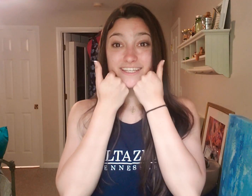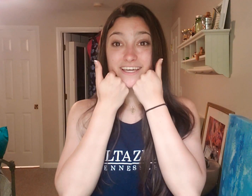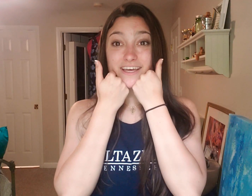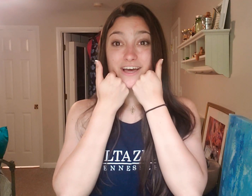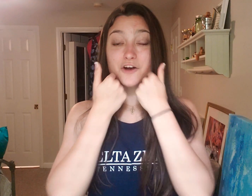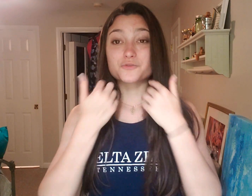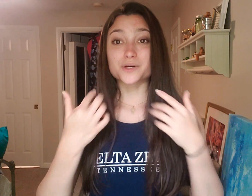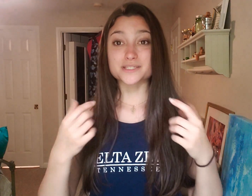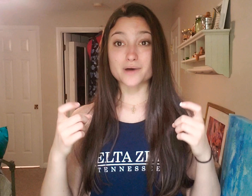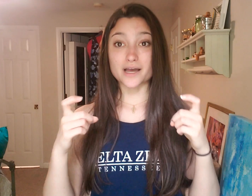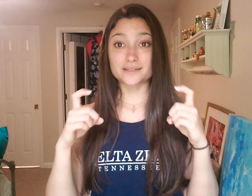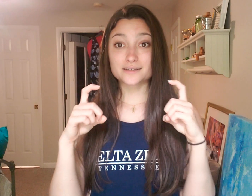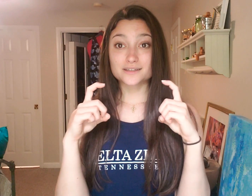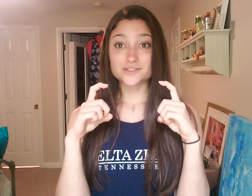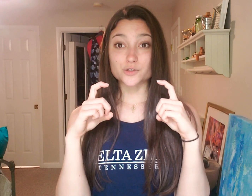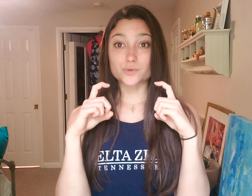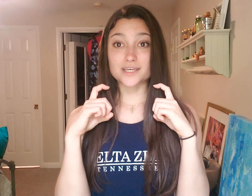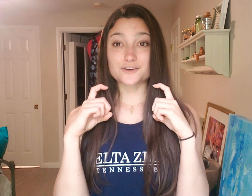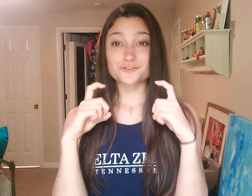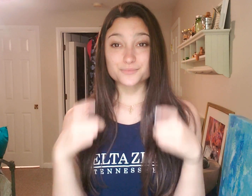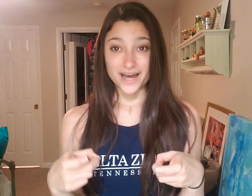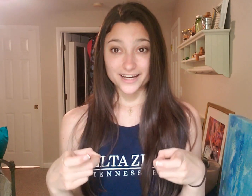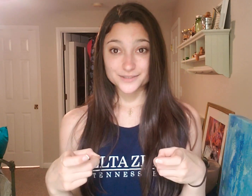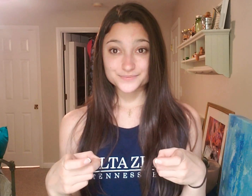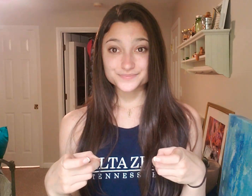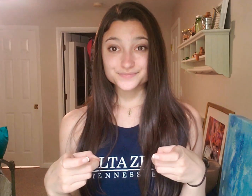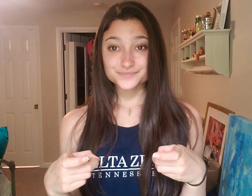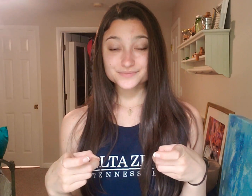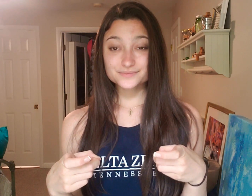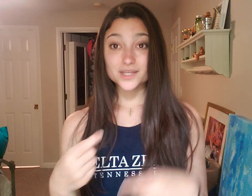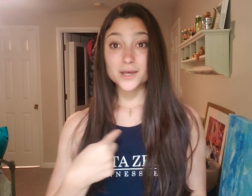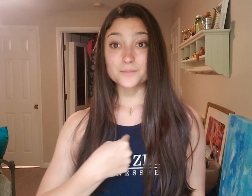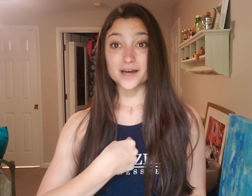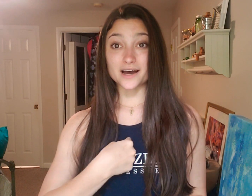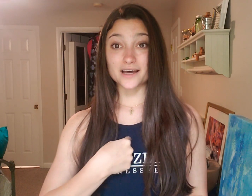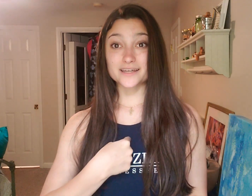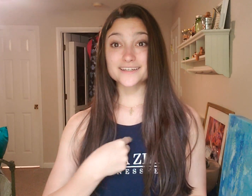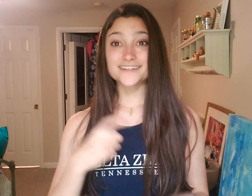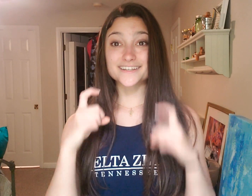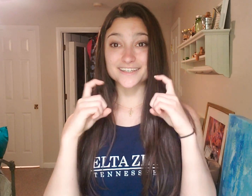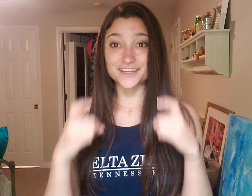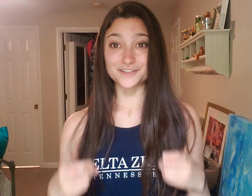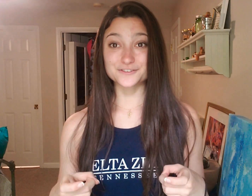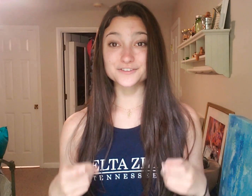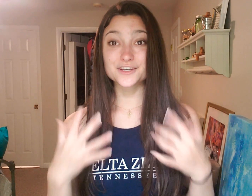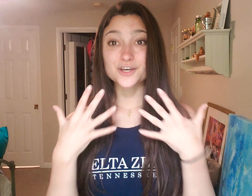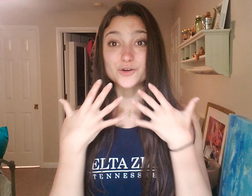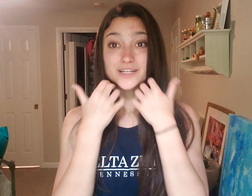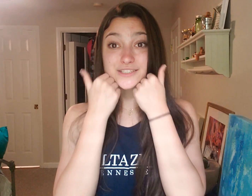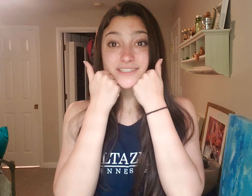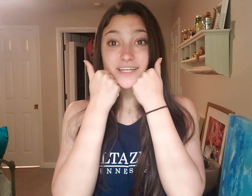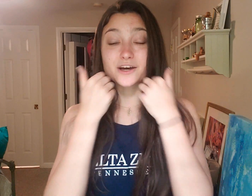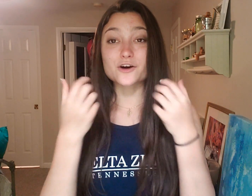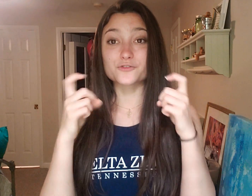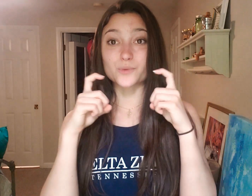Graciously of what is mine. So you give back. May I give graciously of what